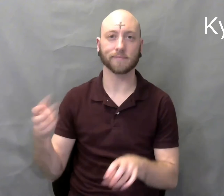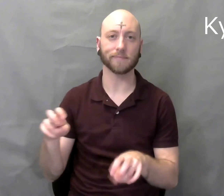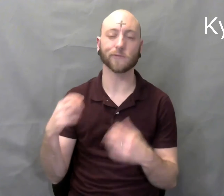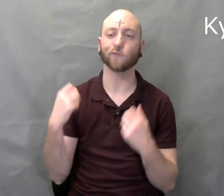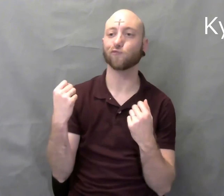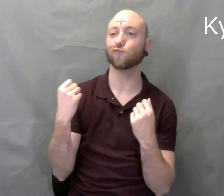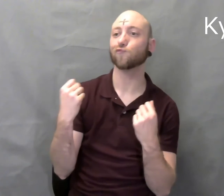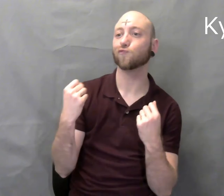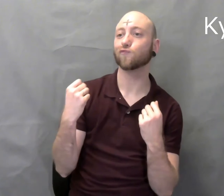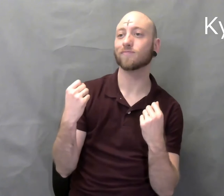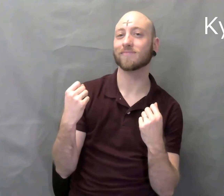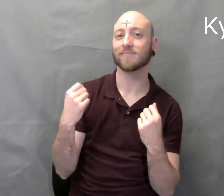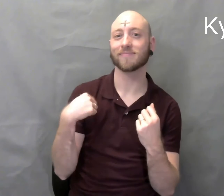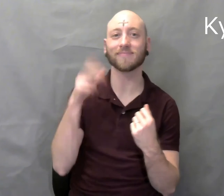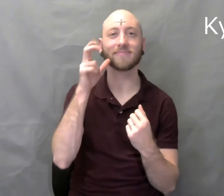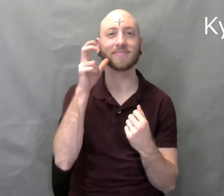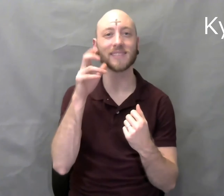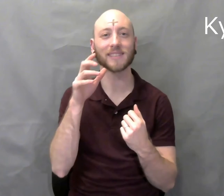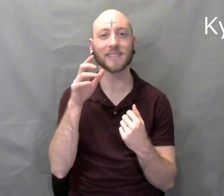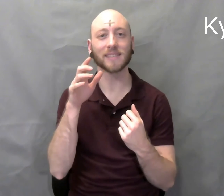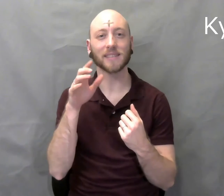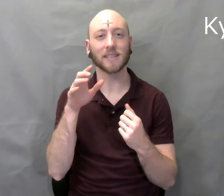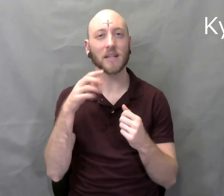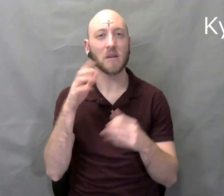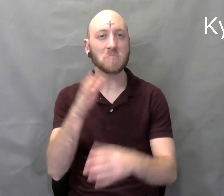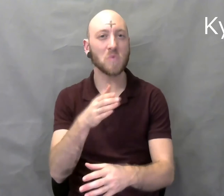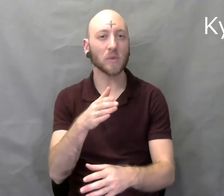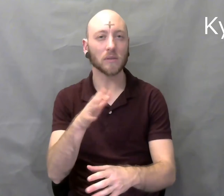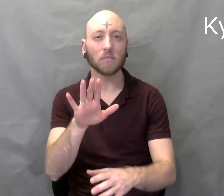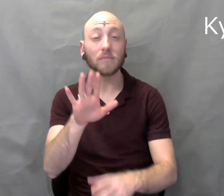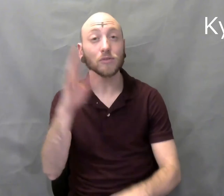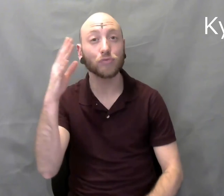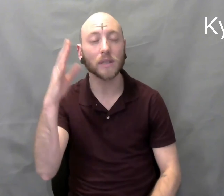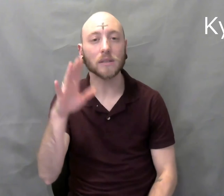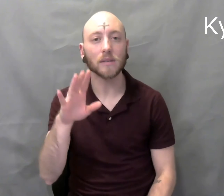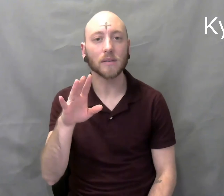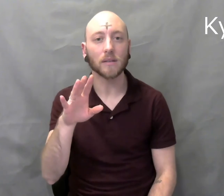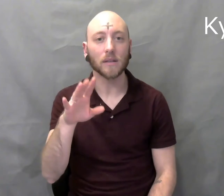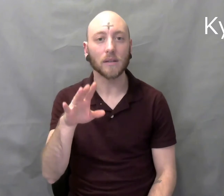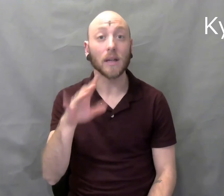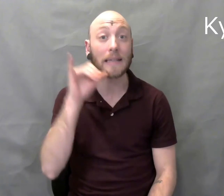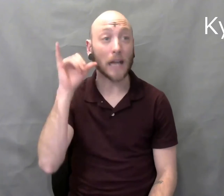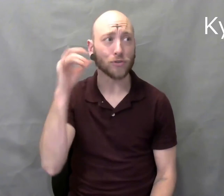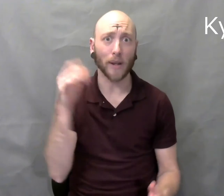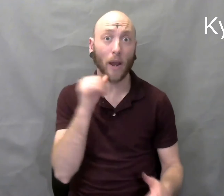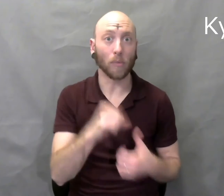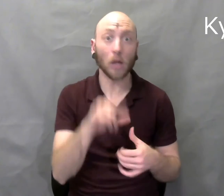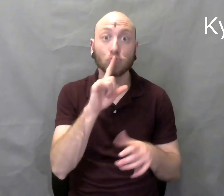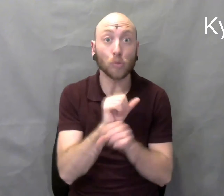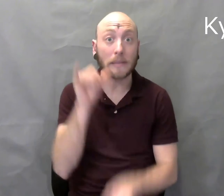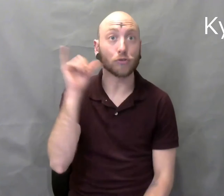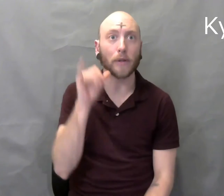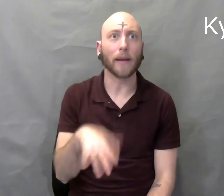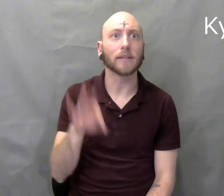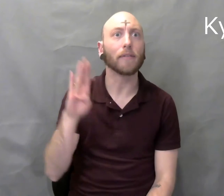forget listening to every single song. Like, the more, it's crazy. I can forget what happened yesterday, but I can